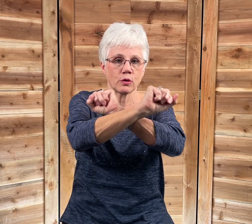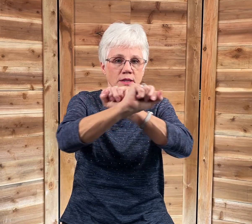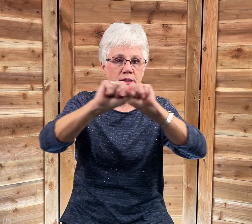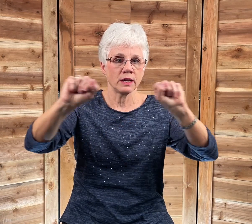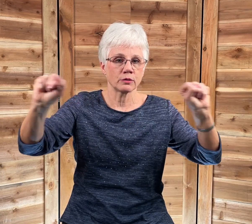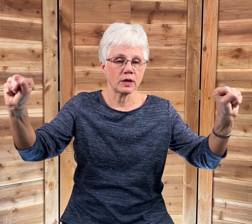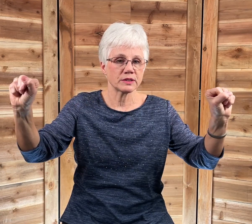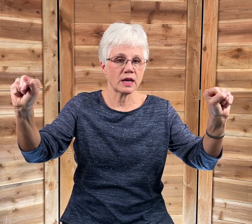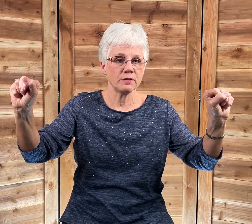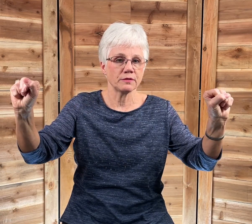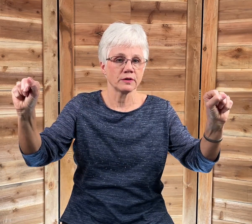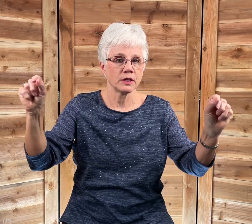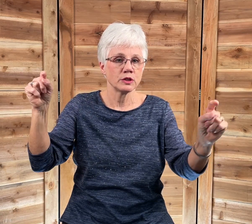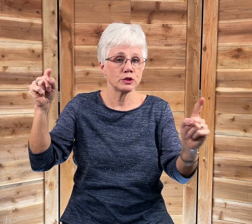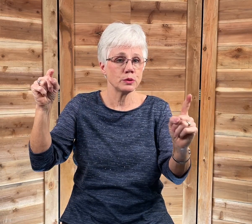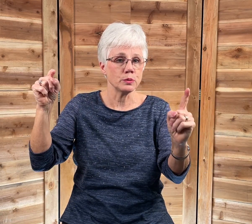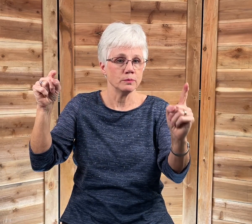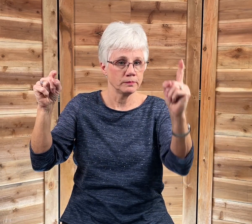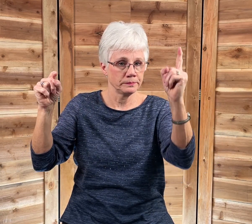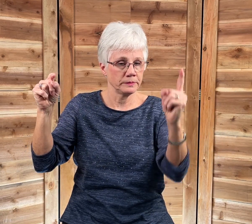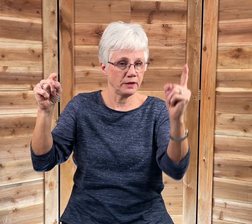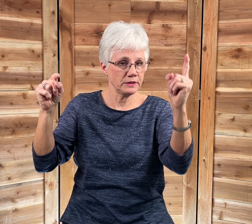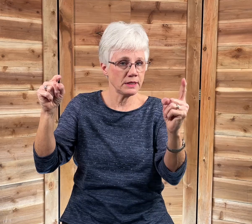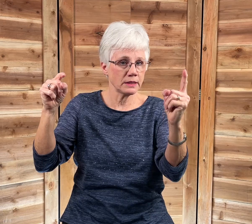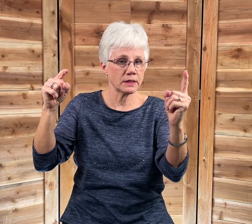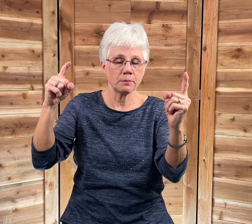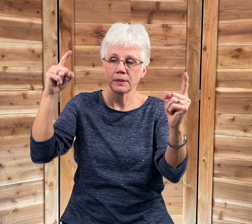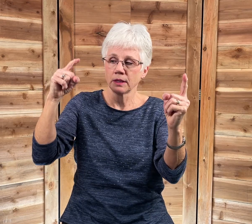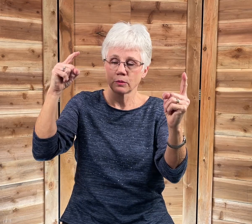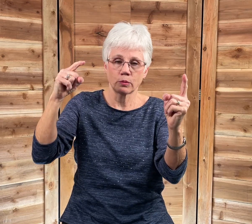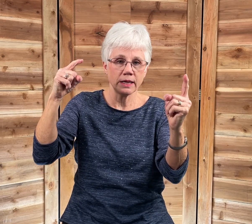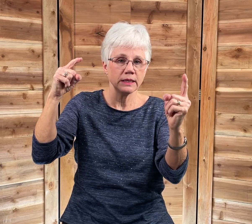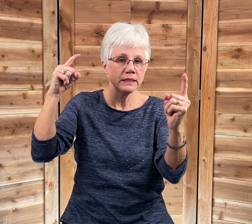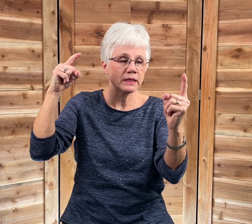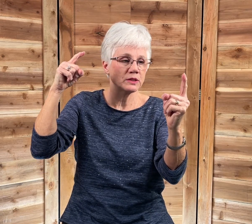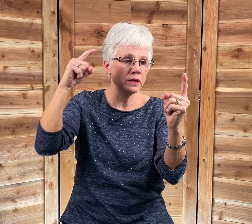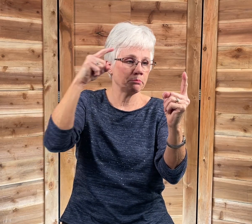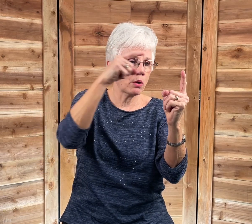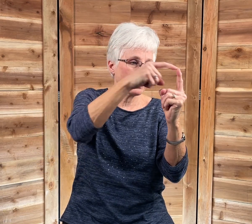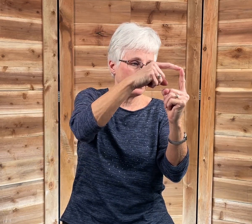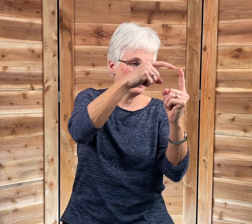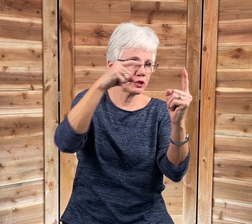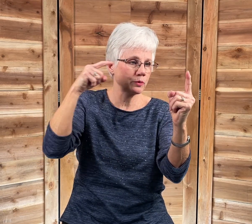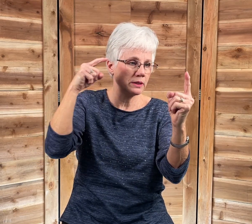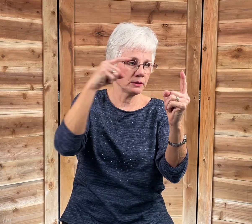And you cross and uncross. Safe to. Left index up. Right index is going to